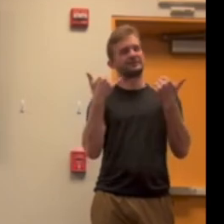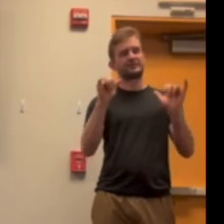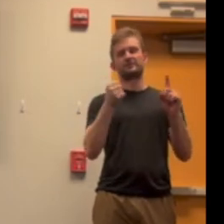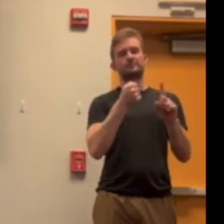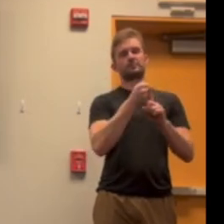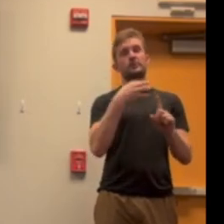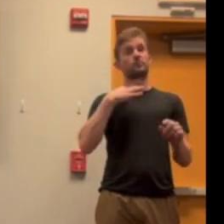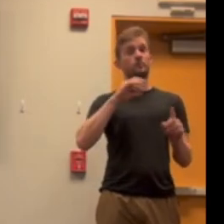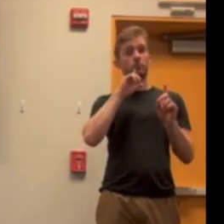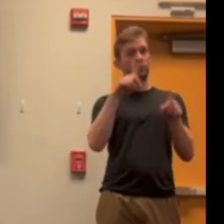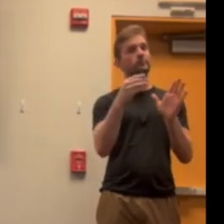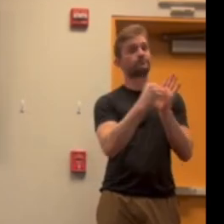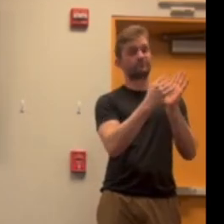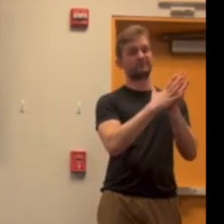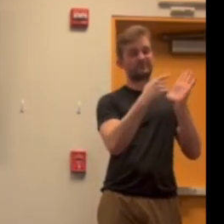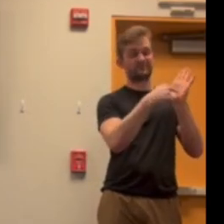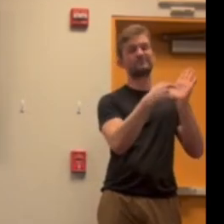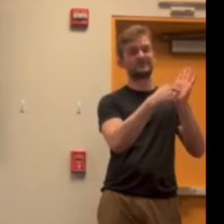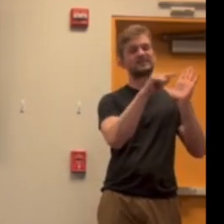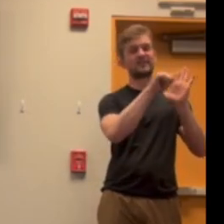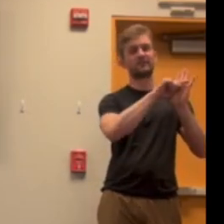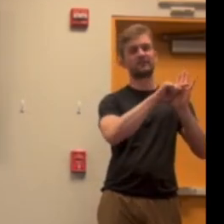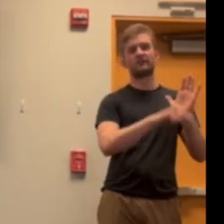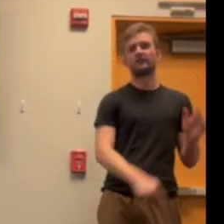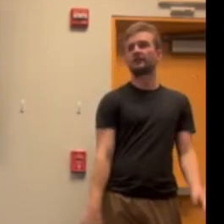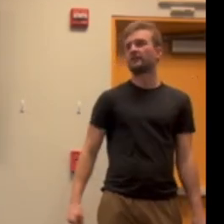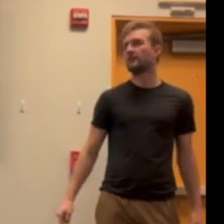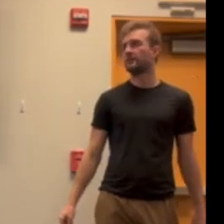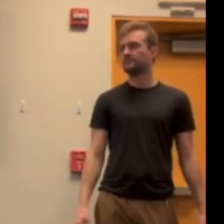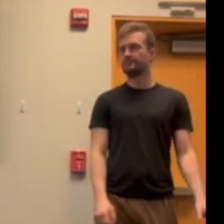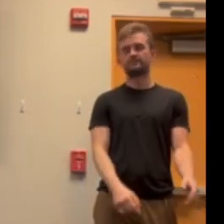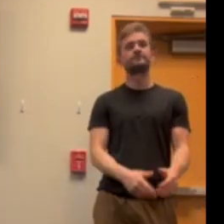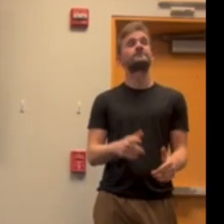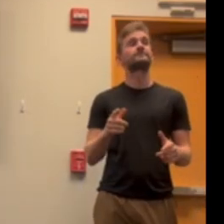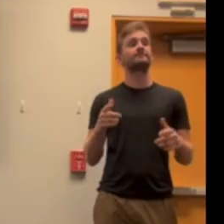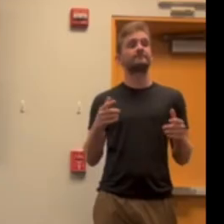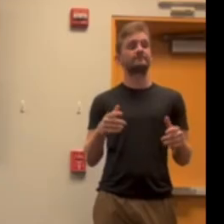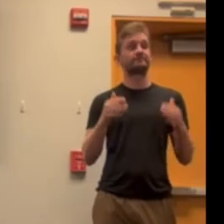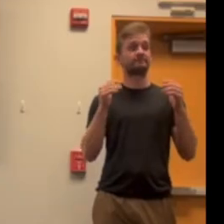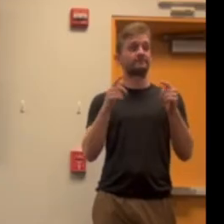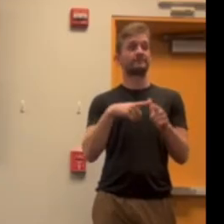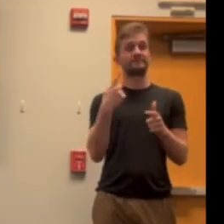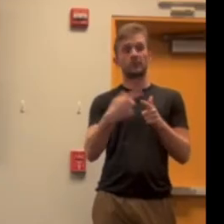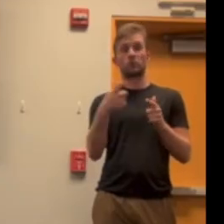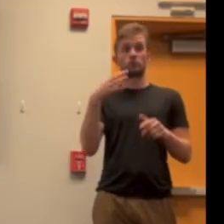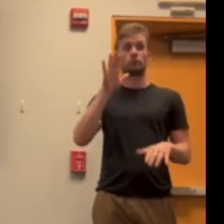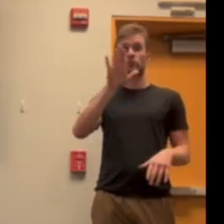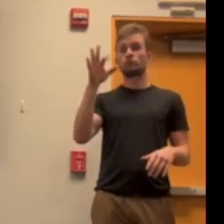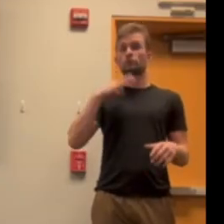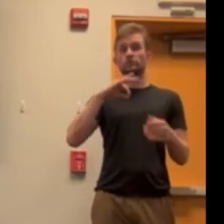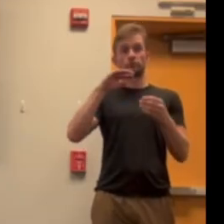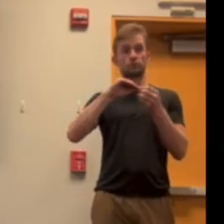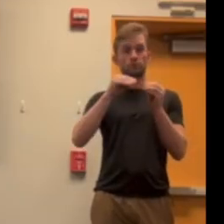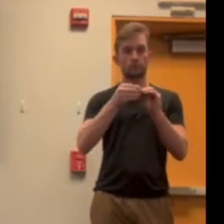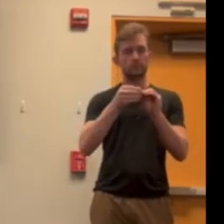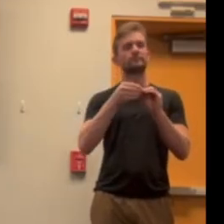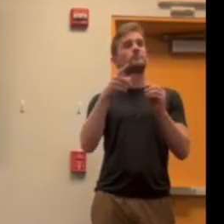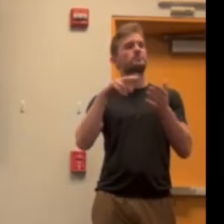right. And then credit score is an estimated credit risk. So that's how much, the higher the score,